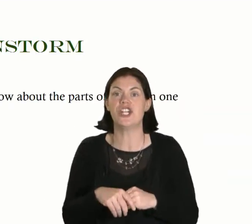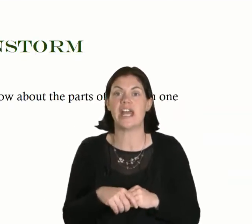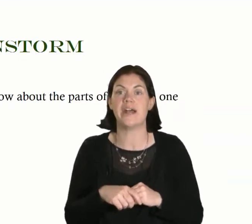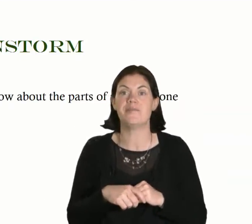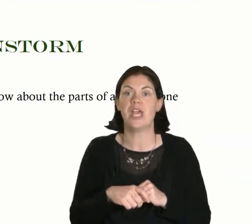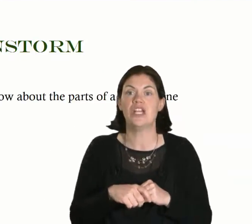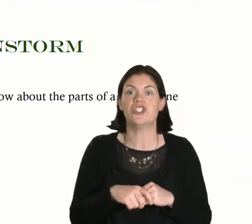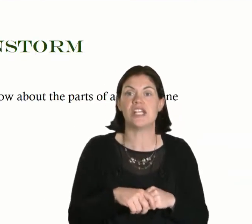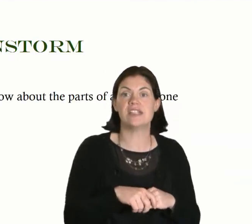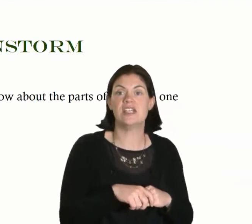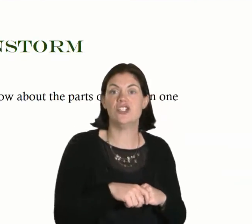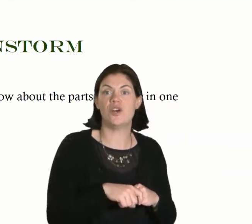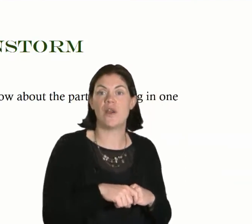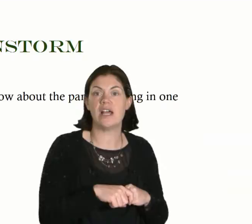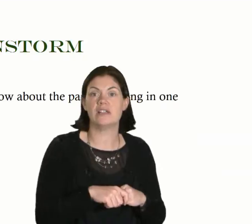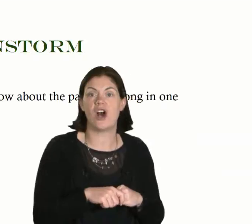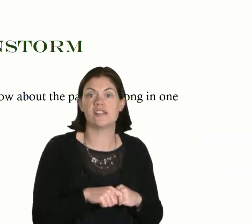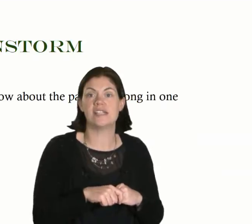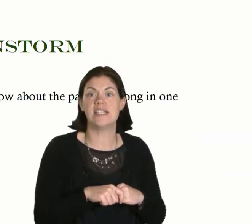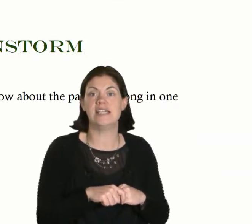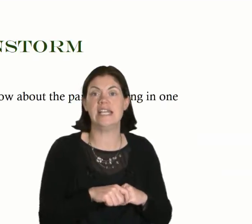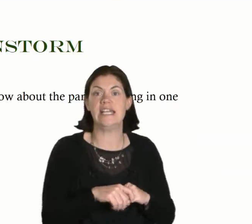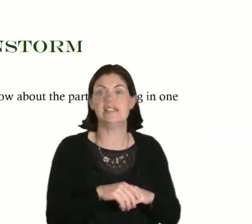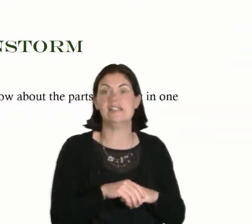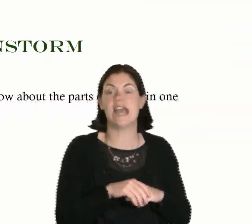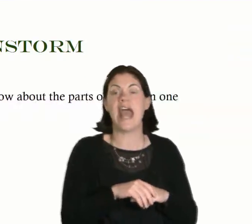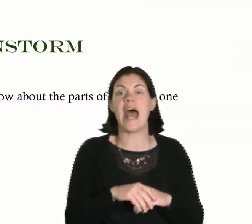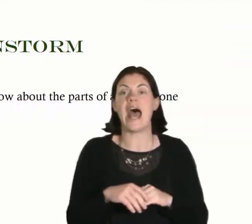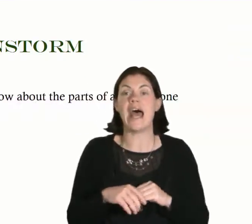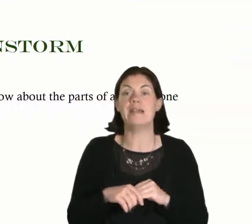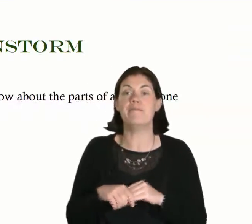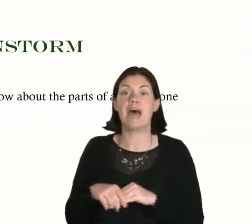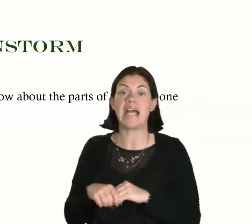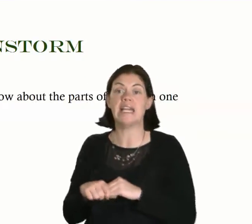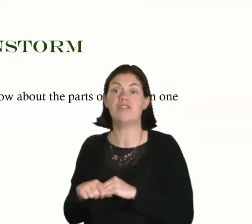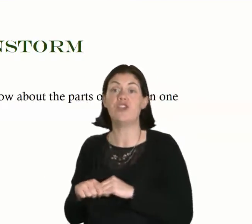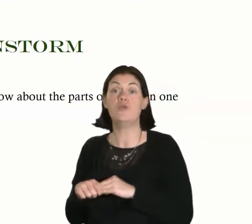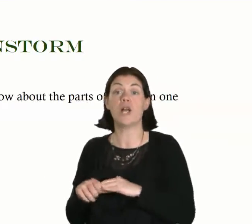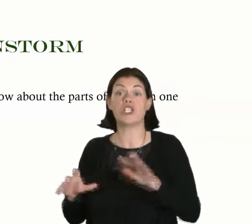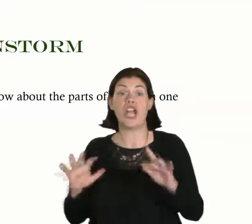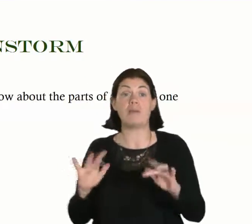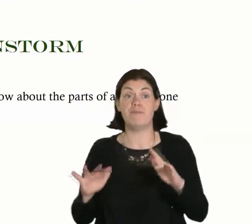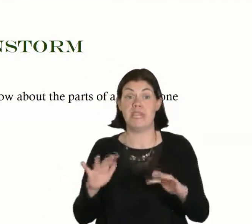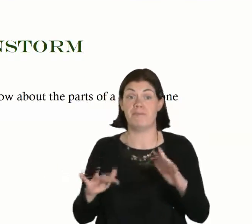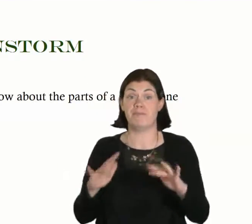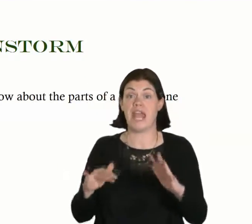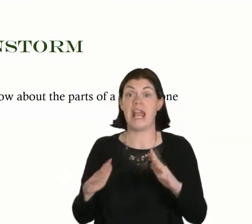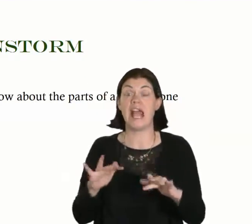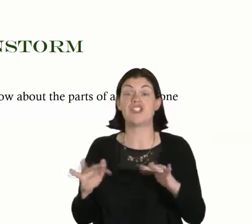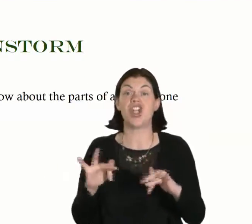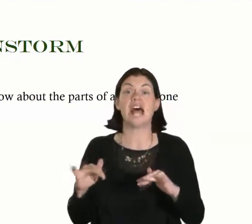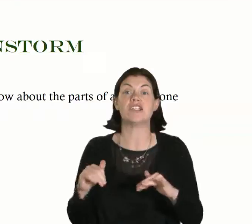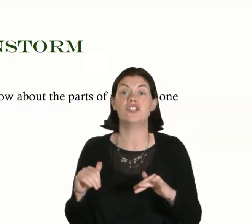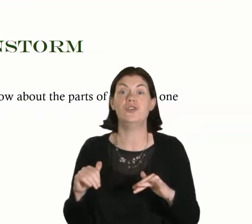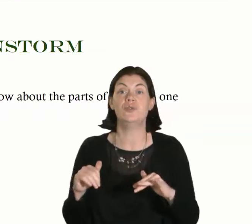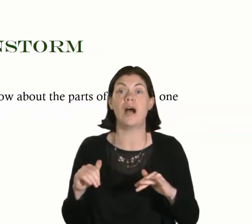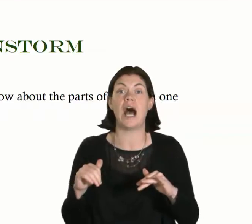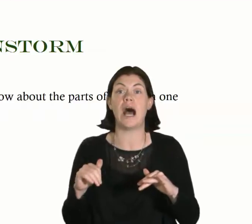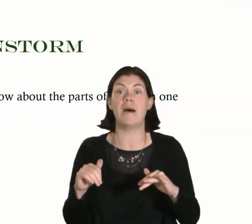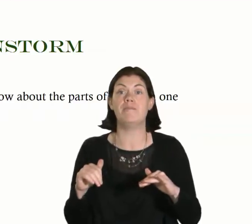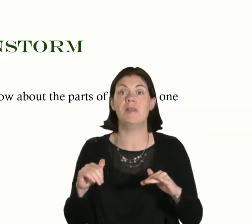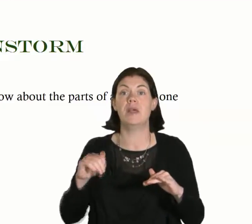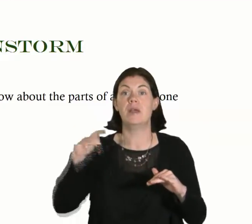and Jenna, Jesse and Jonah, Costin and Leeds, and Maddie, if you want to chat with me, okay? And chat